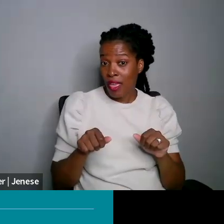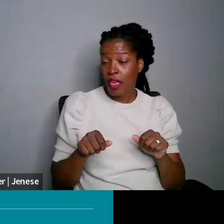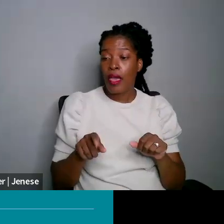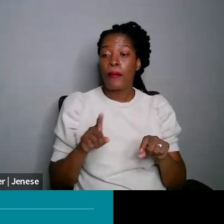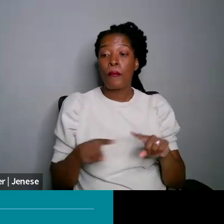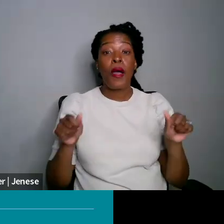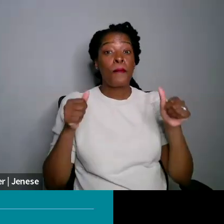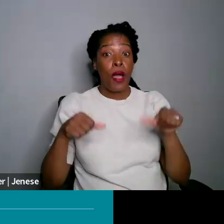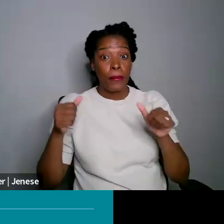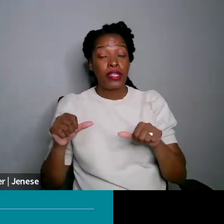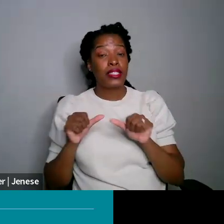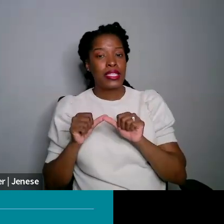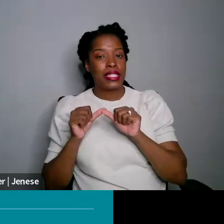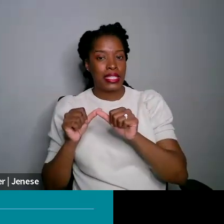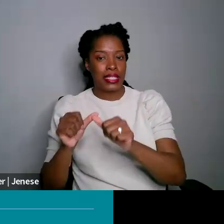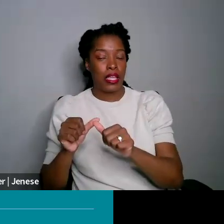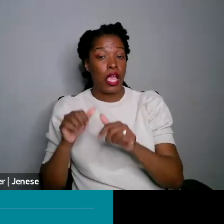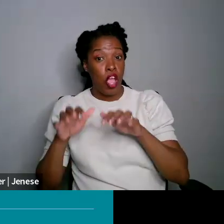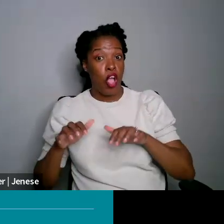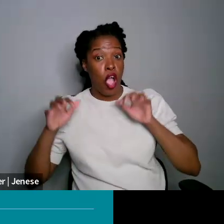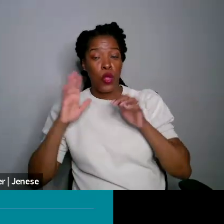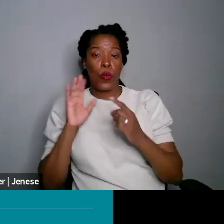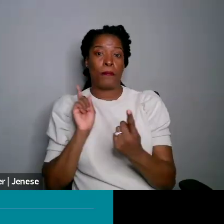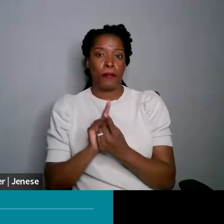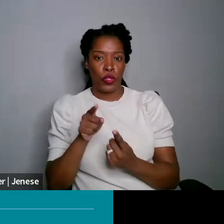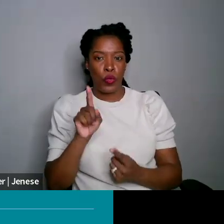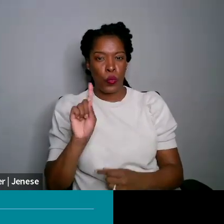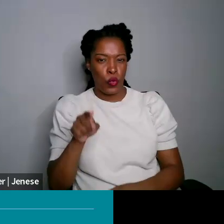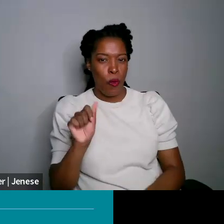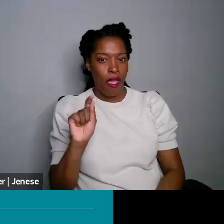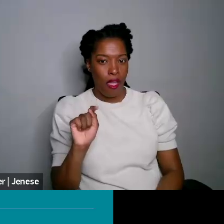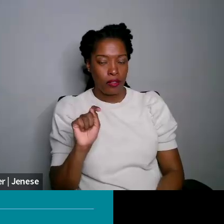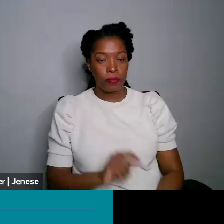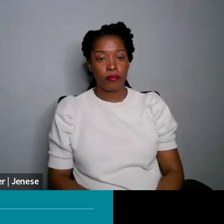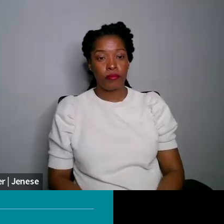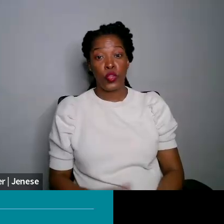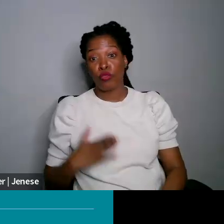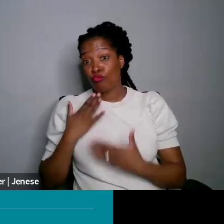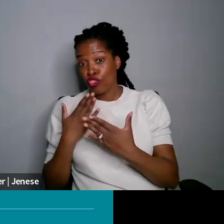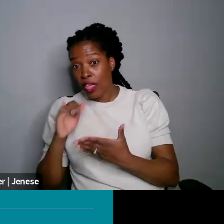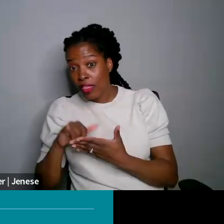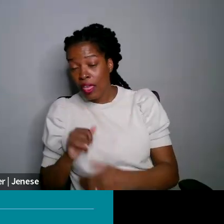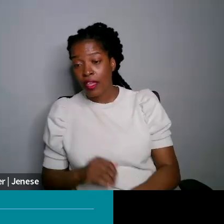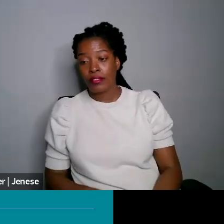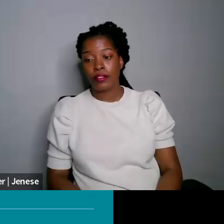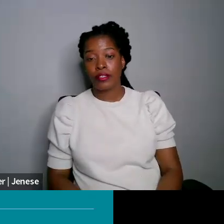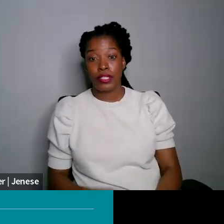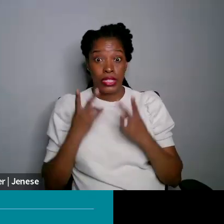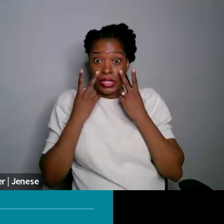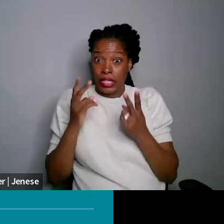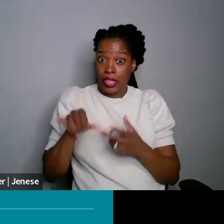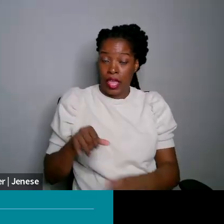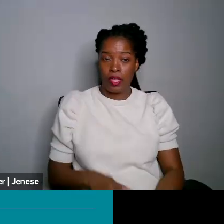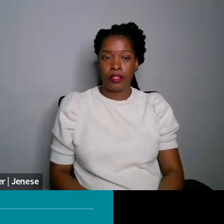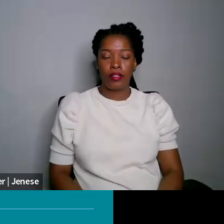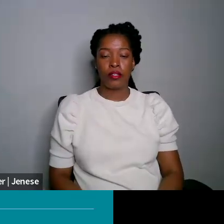and your audience will meet you where you're at. They will appreciate that and see that and be authentic, and let them know